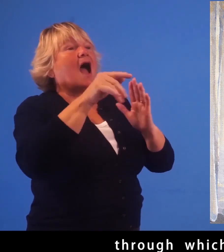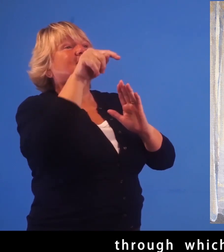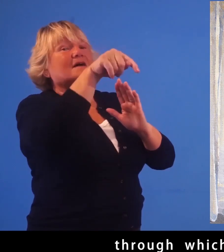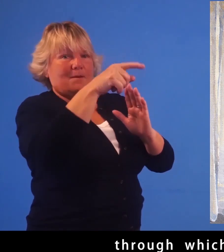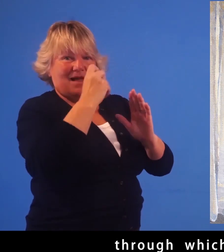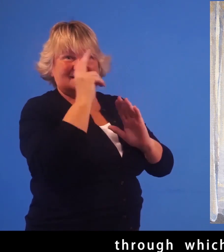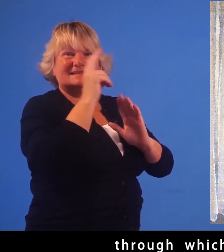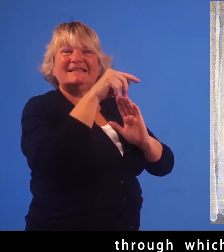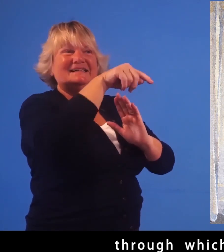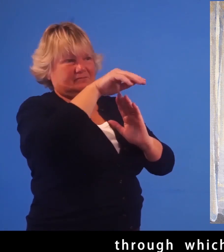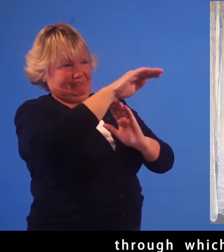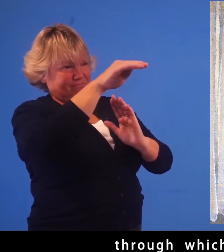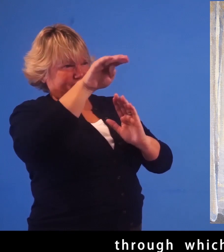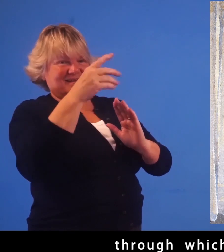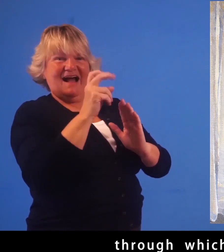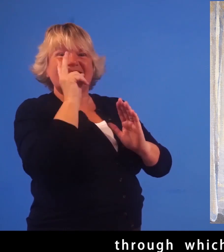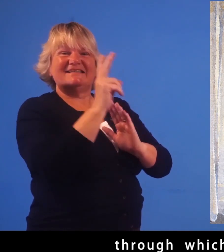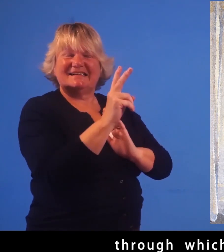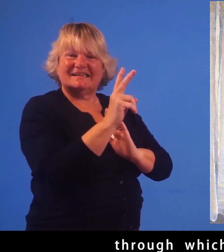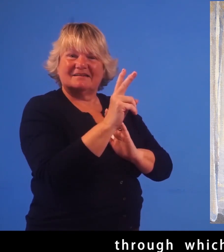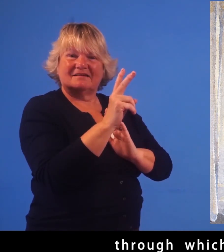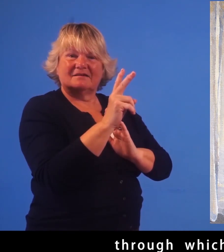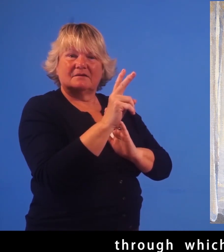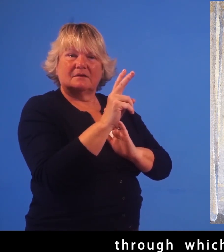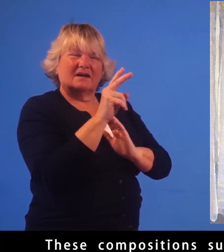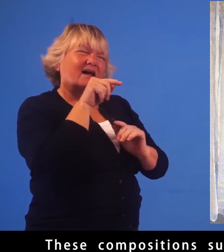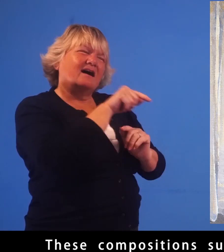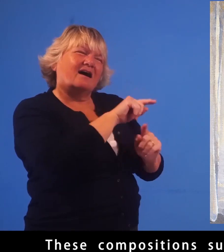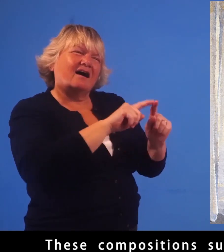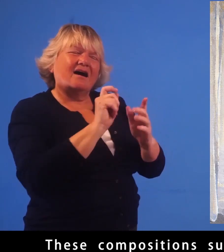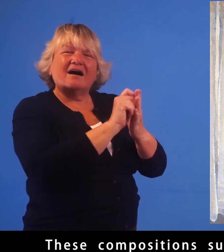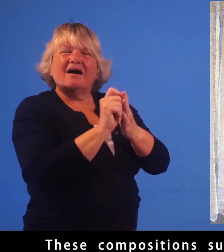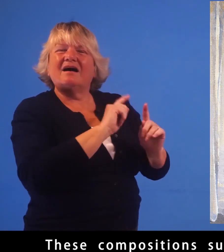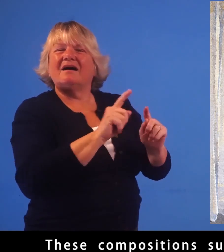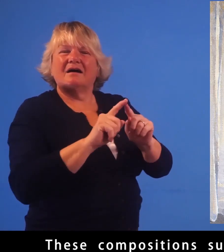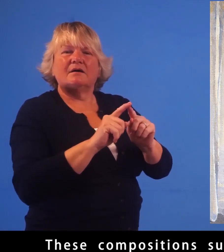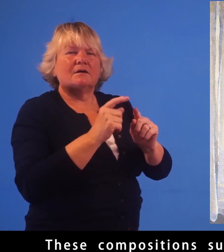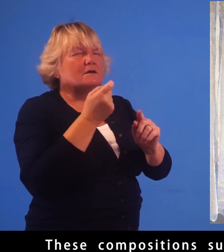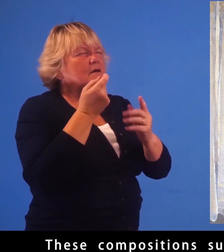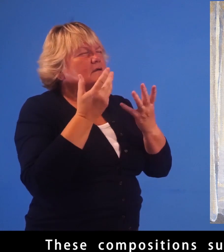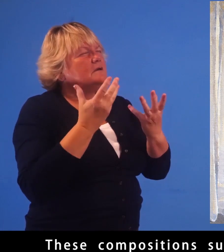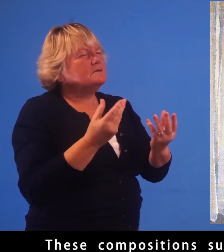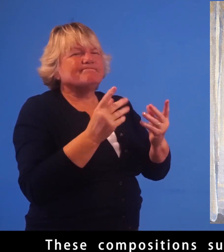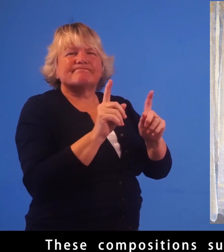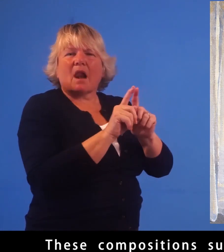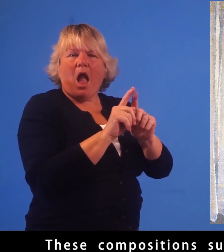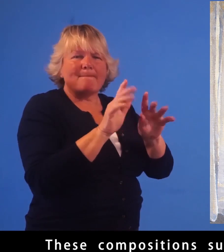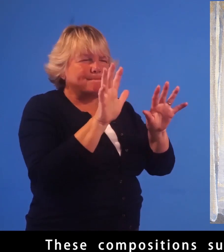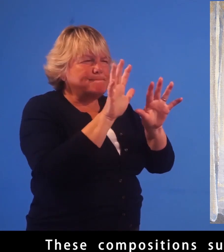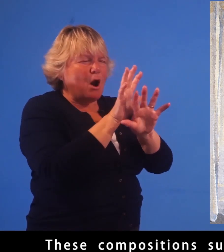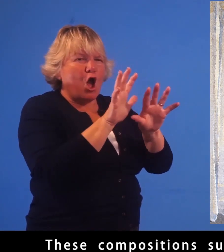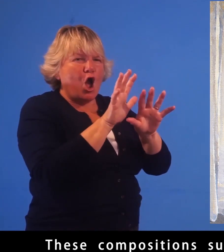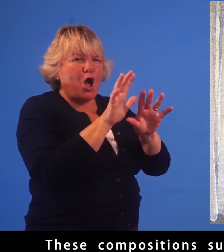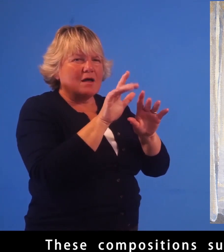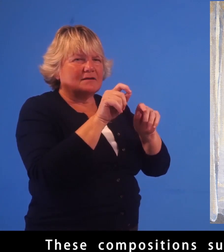through which landscapes are shown stretching out beyond. These compositions subtly blur the distinctions between